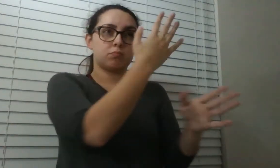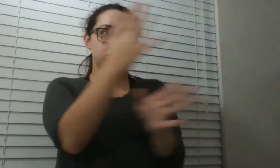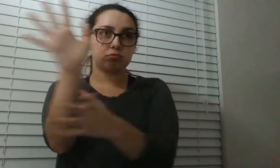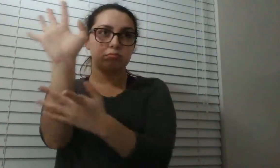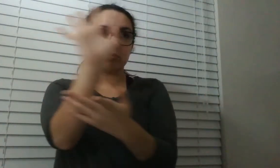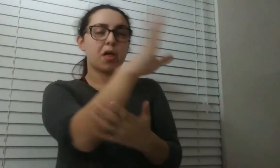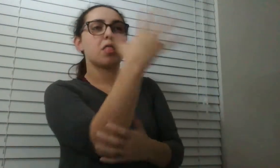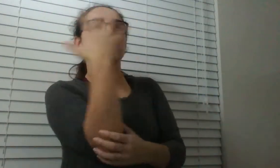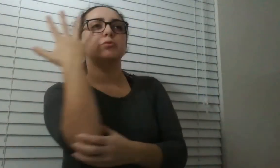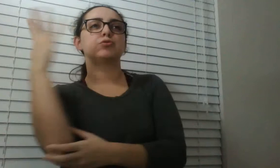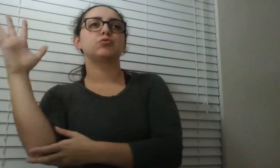rubbed together, just